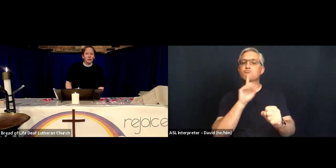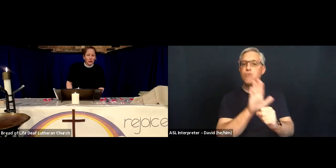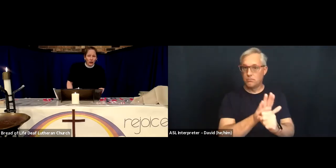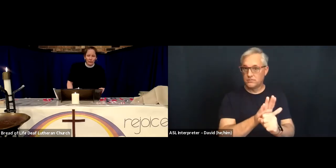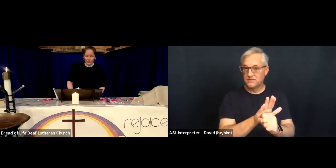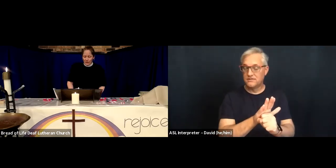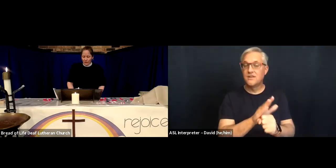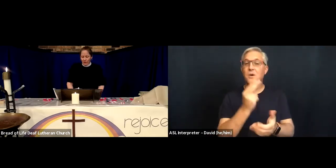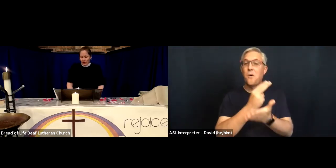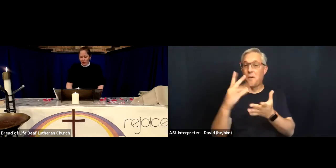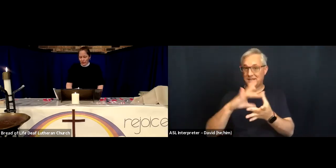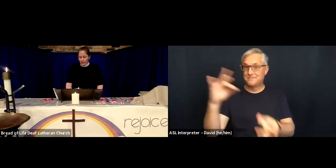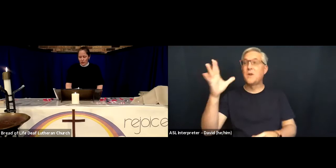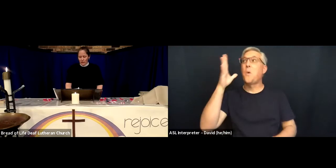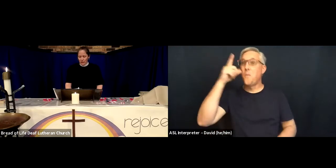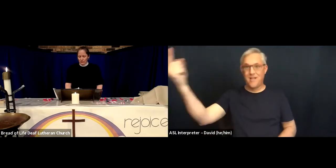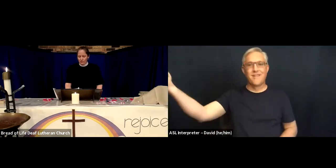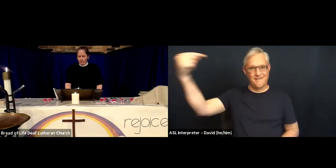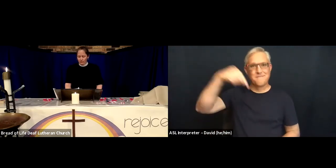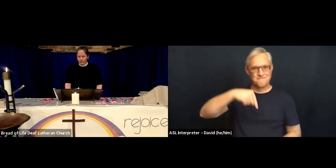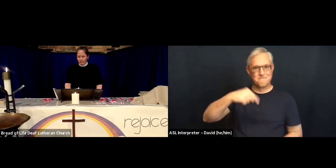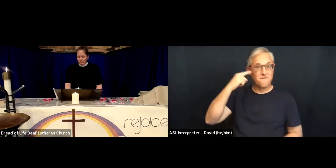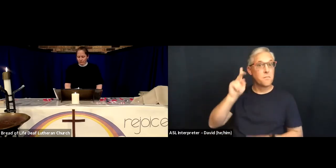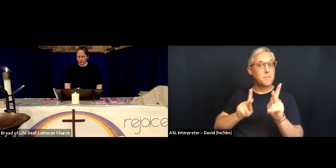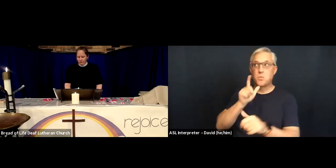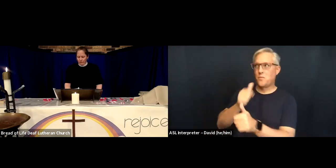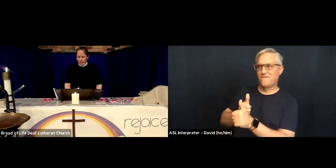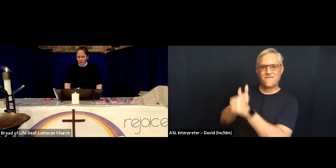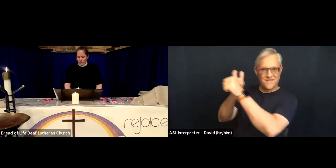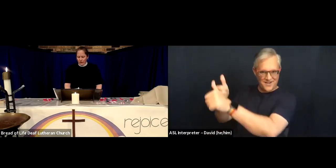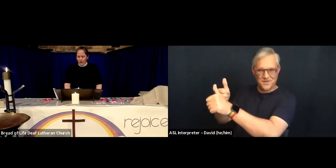will come to the followers of Jesus.